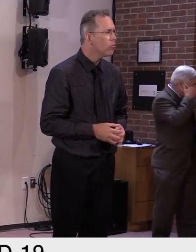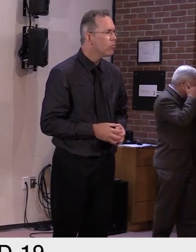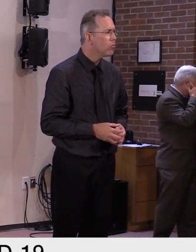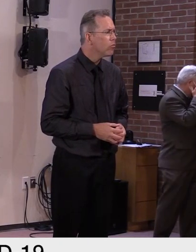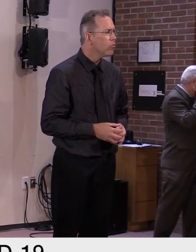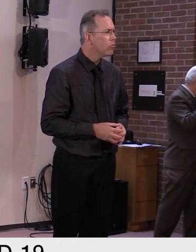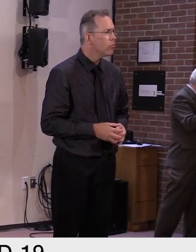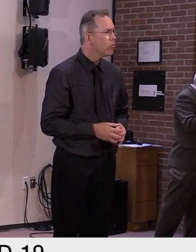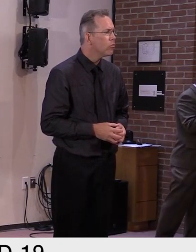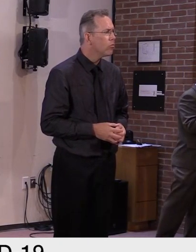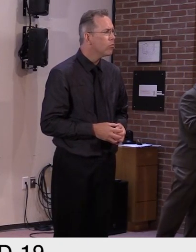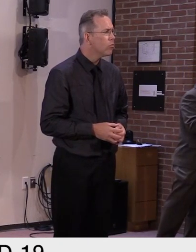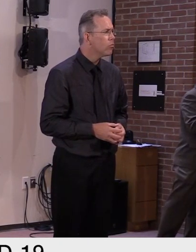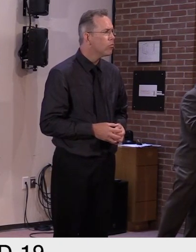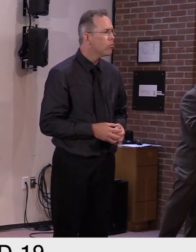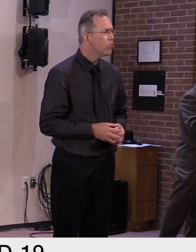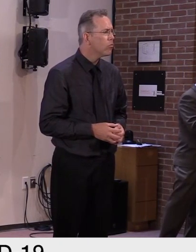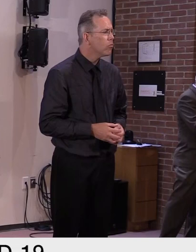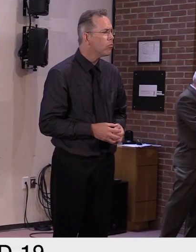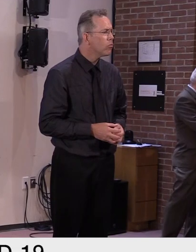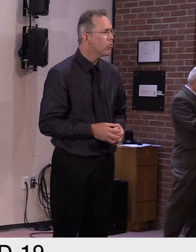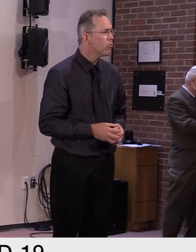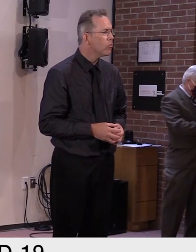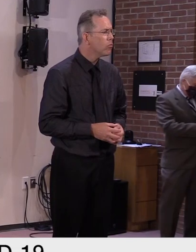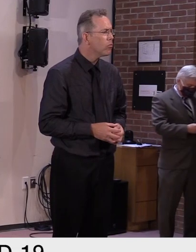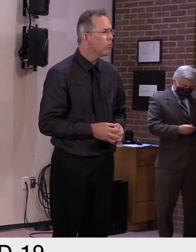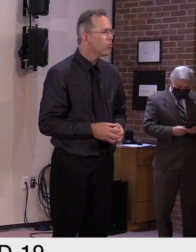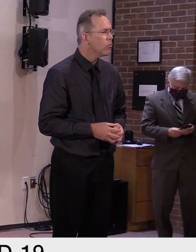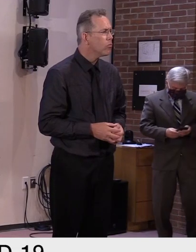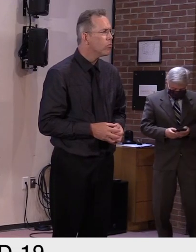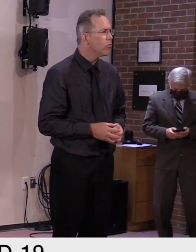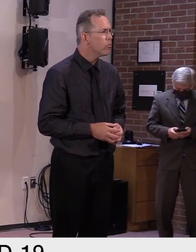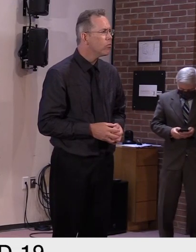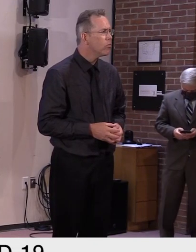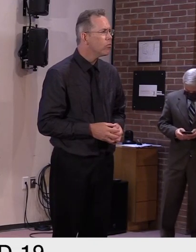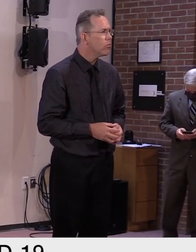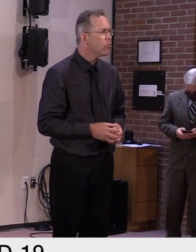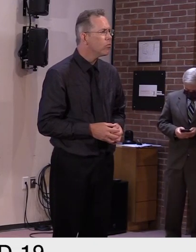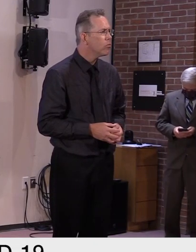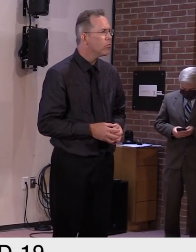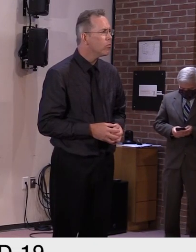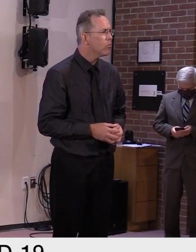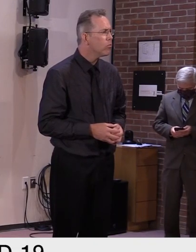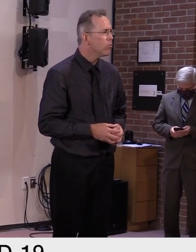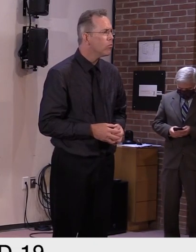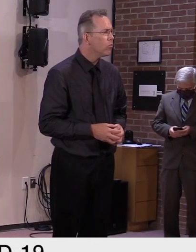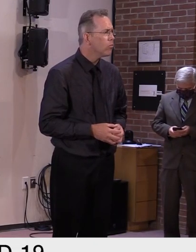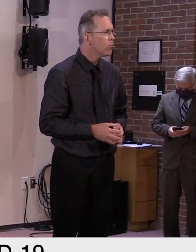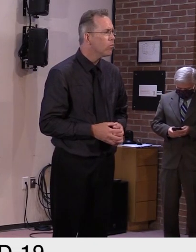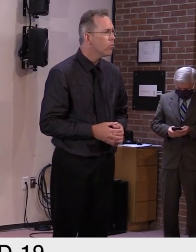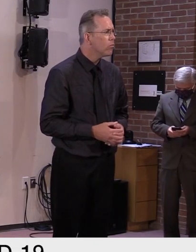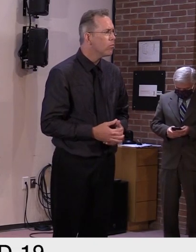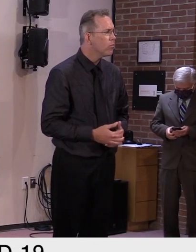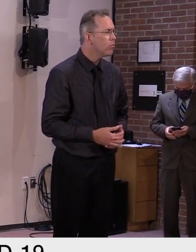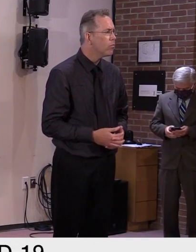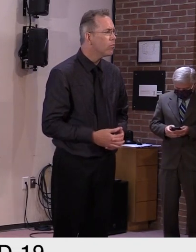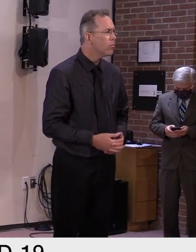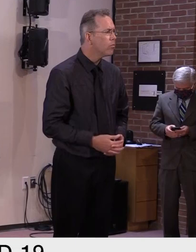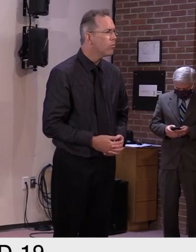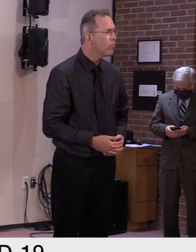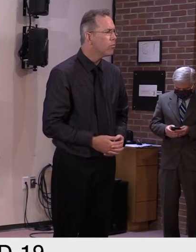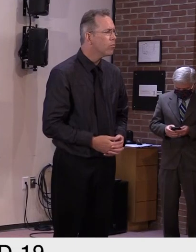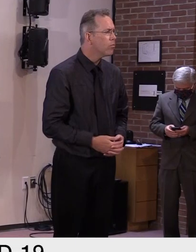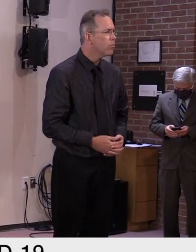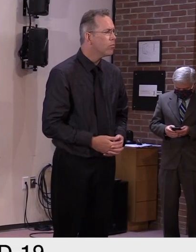congressional delegation has pointed this out to the Secretary of Labor some time